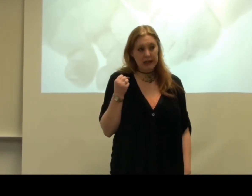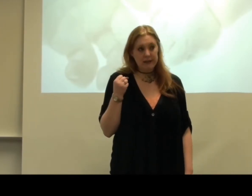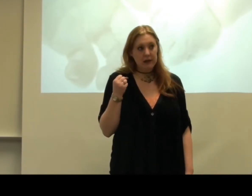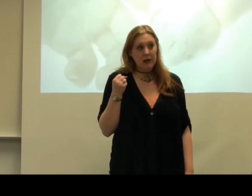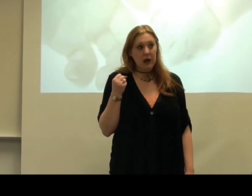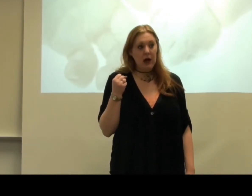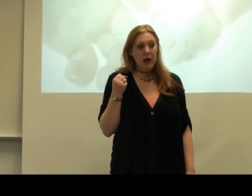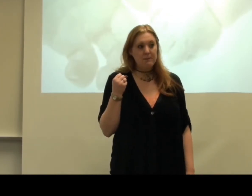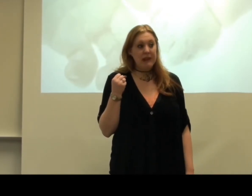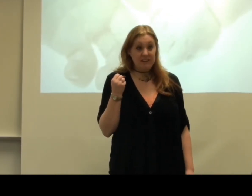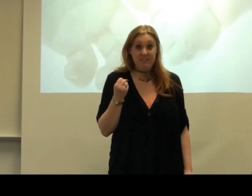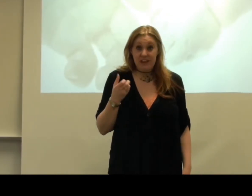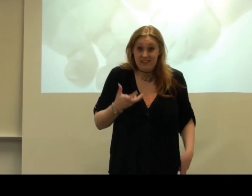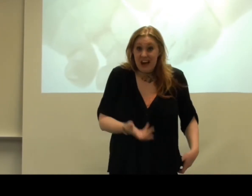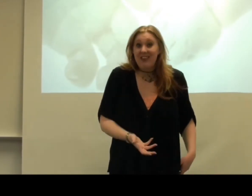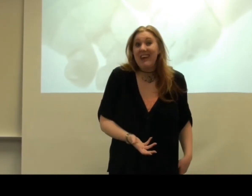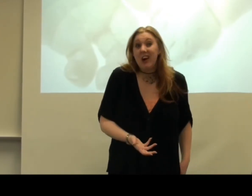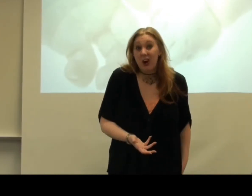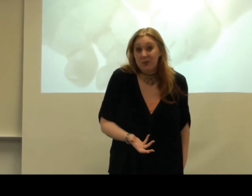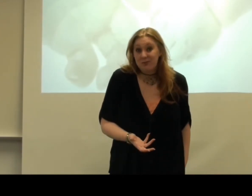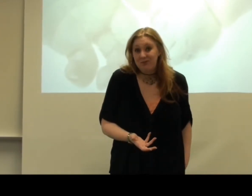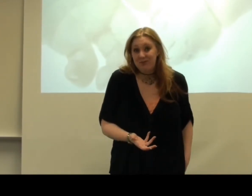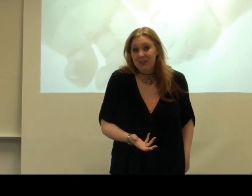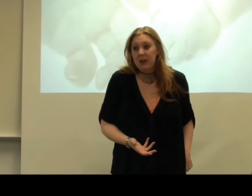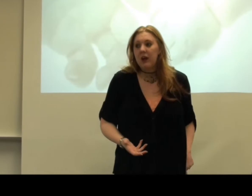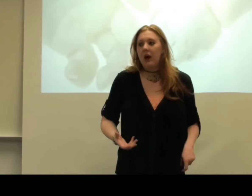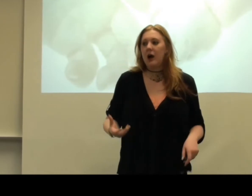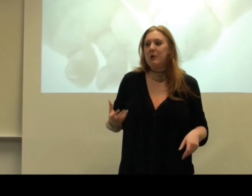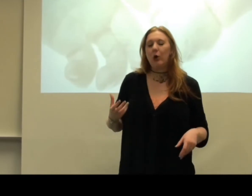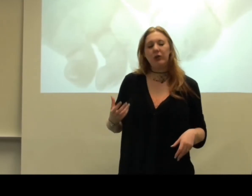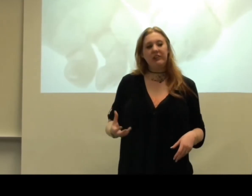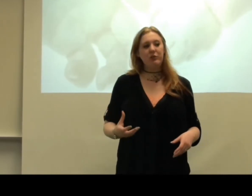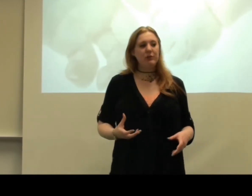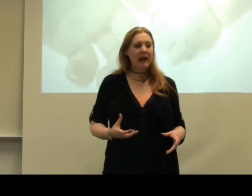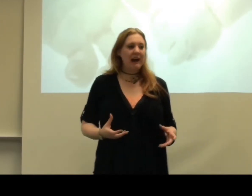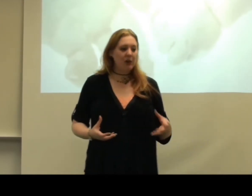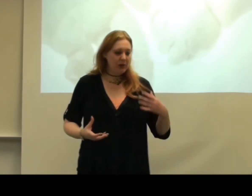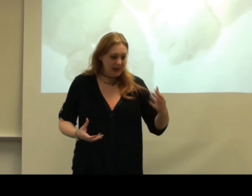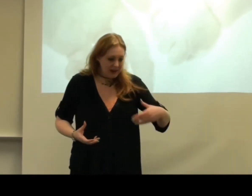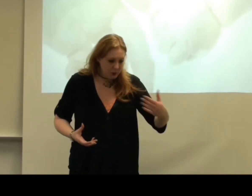it if it's not there. Only do that.